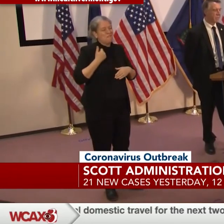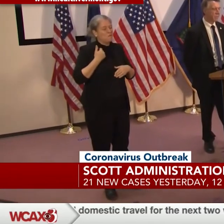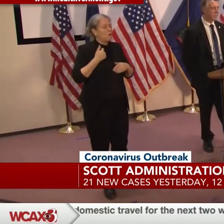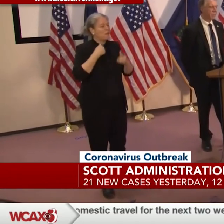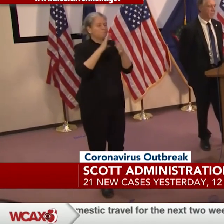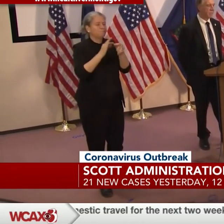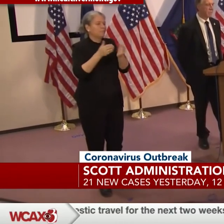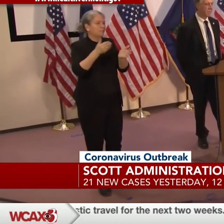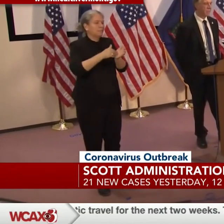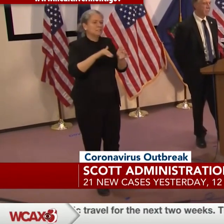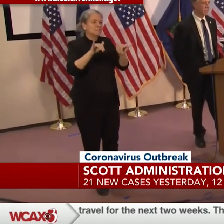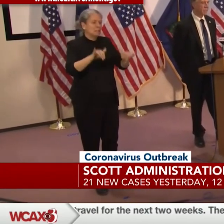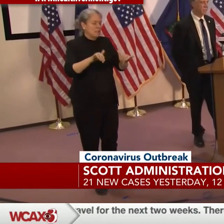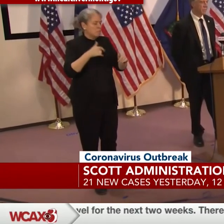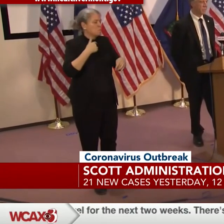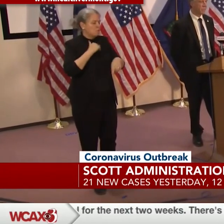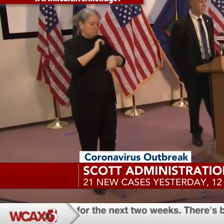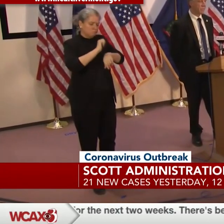precautions